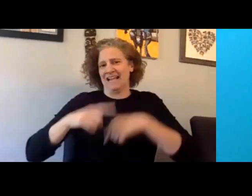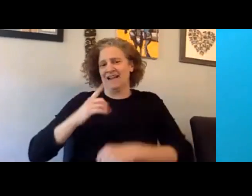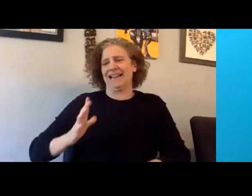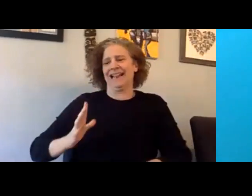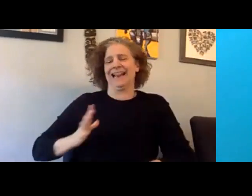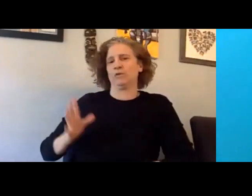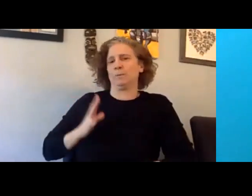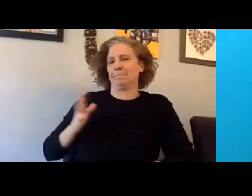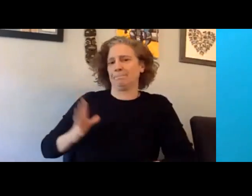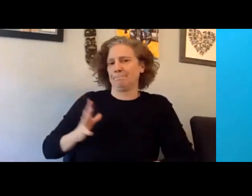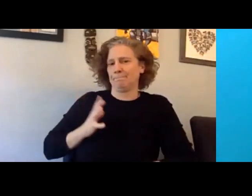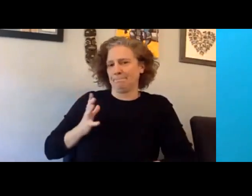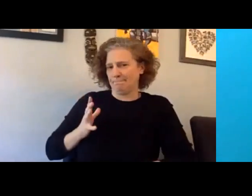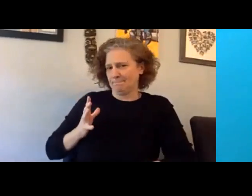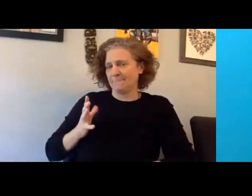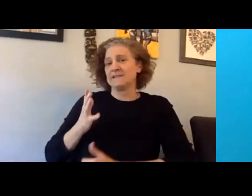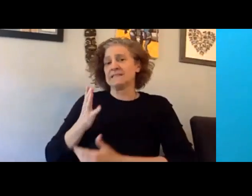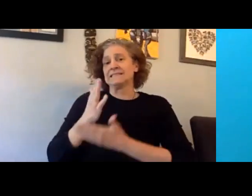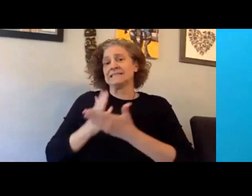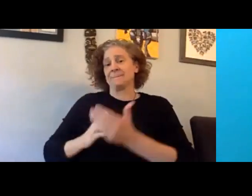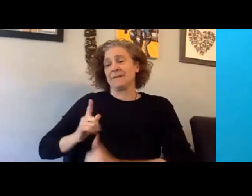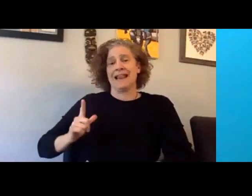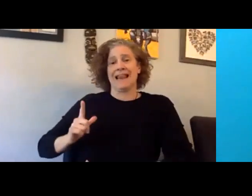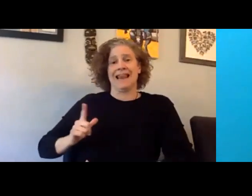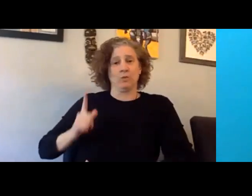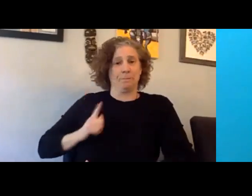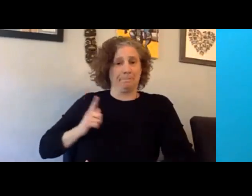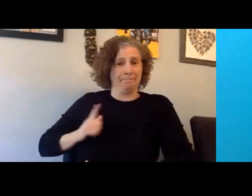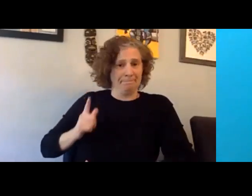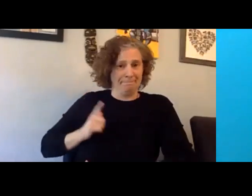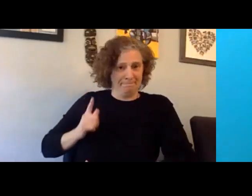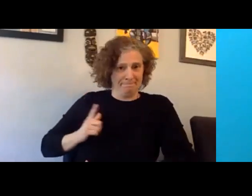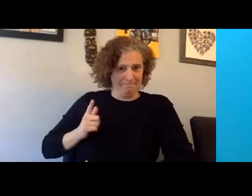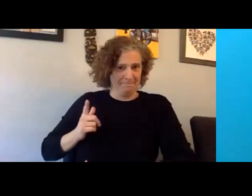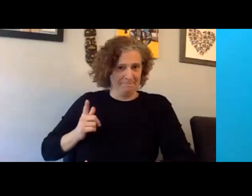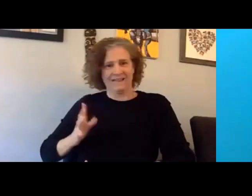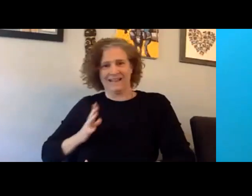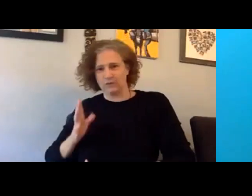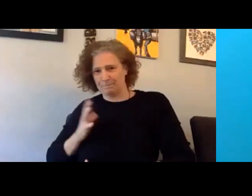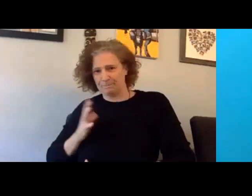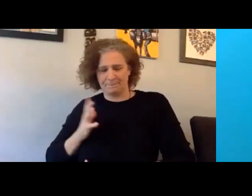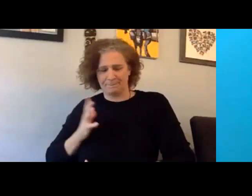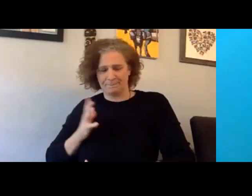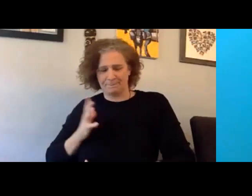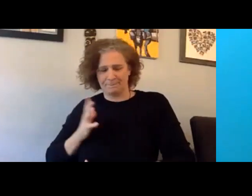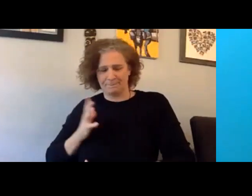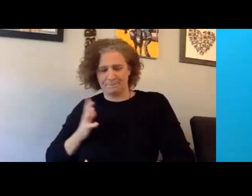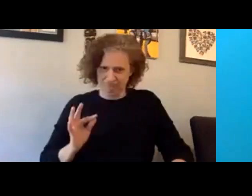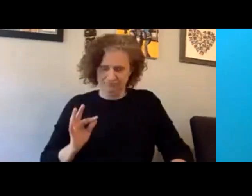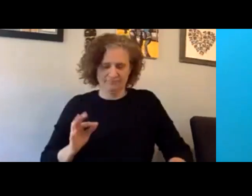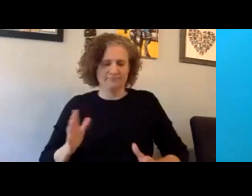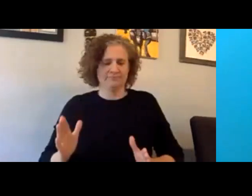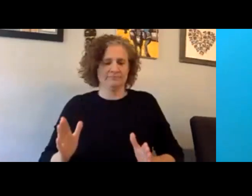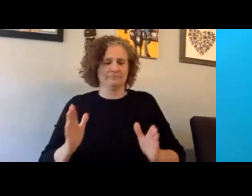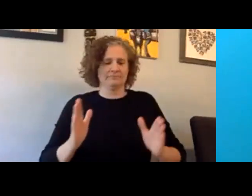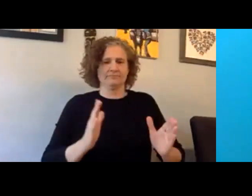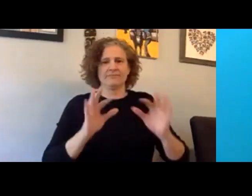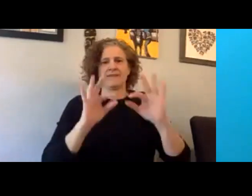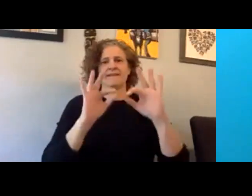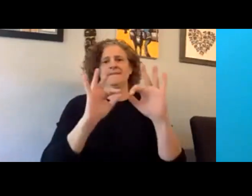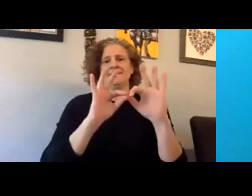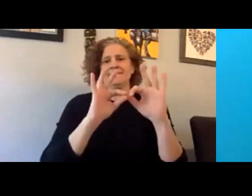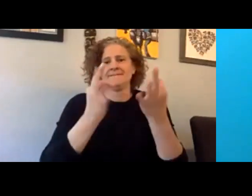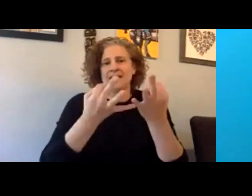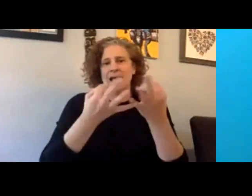room. You know, a lot of people call it a family room, but still we sign formal living room. Some people sign it with an L, living room, or with a